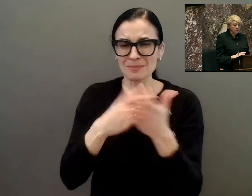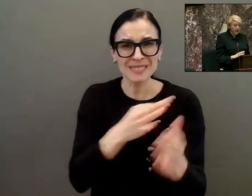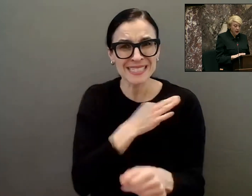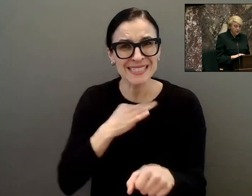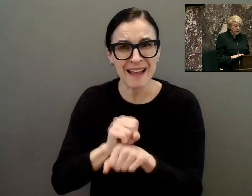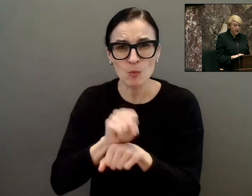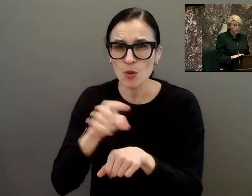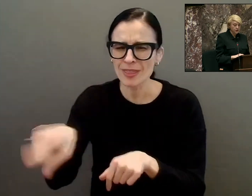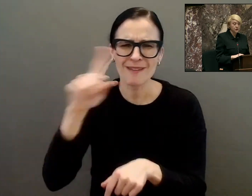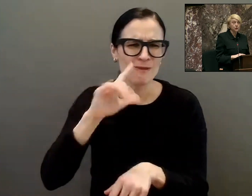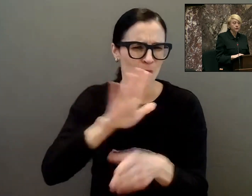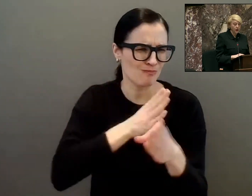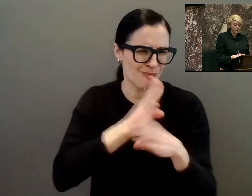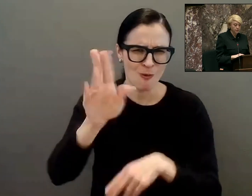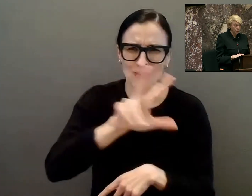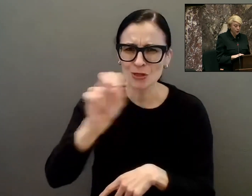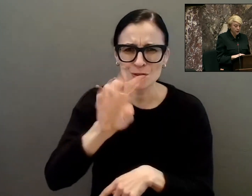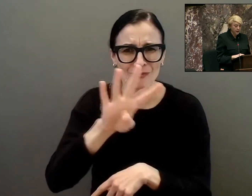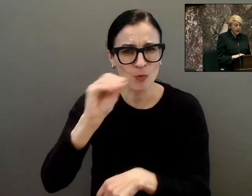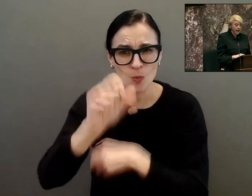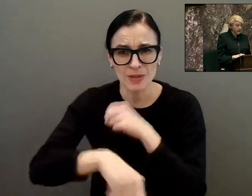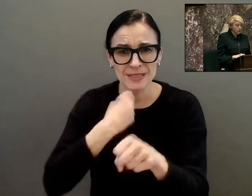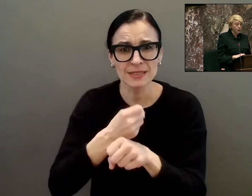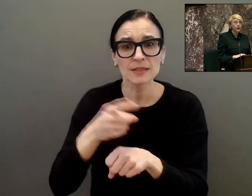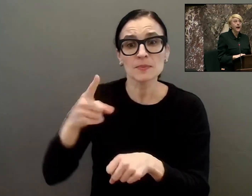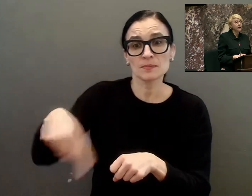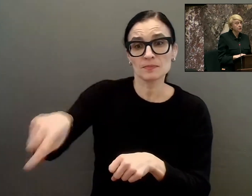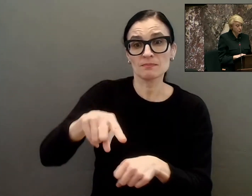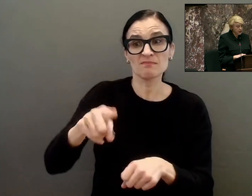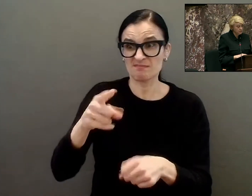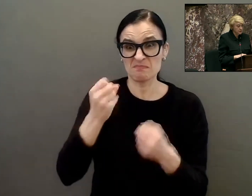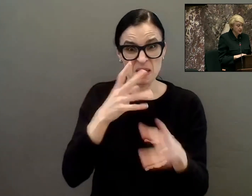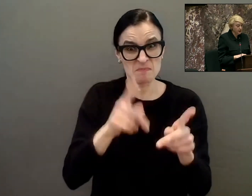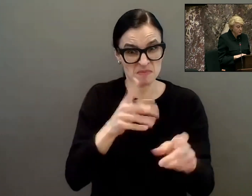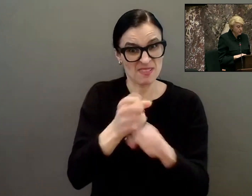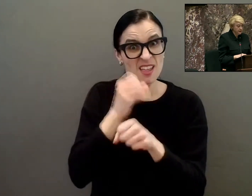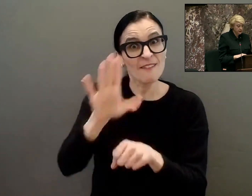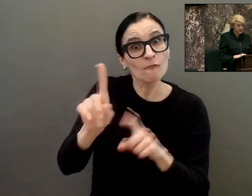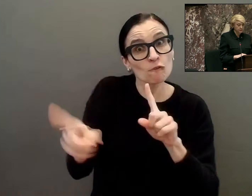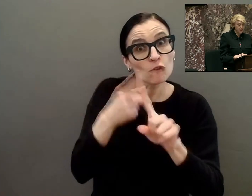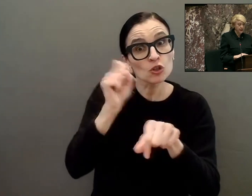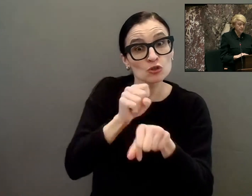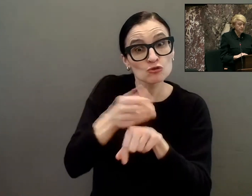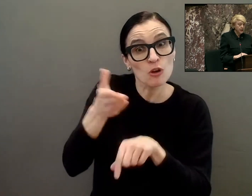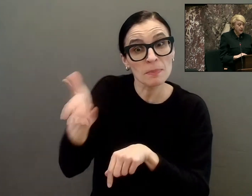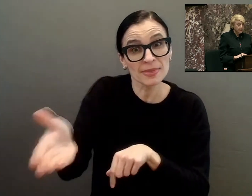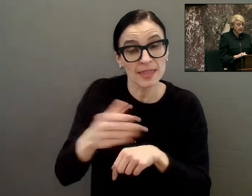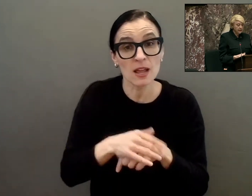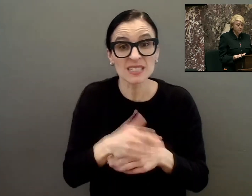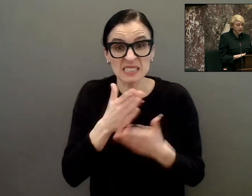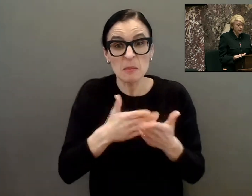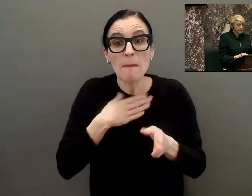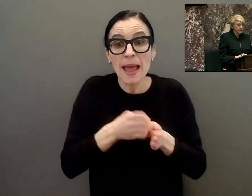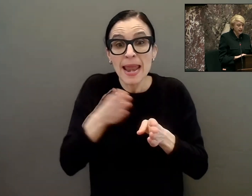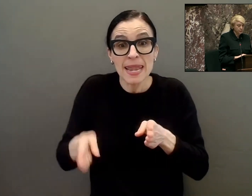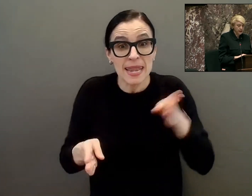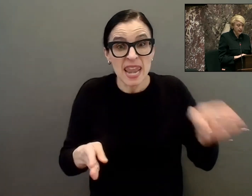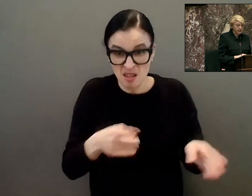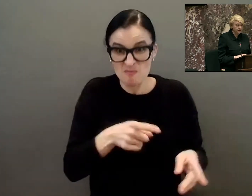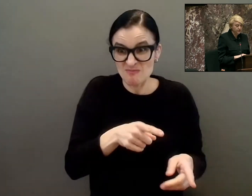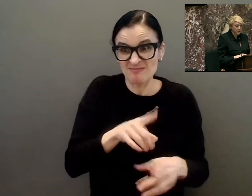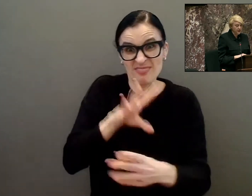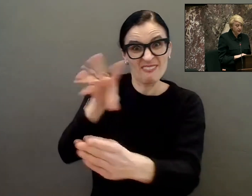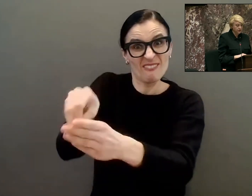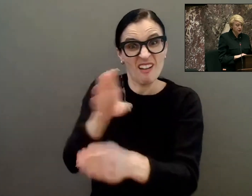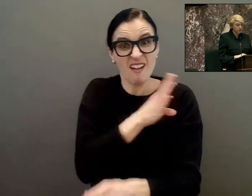Some of my other neighbours serve on their board and/or have dreams of moving there someday. Seton Villa is celebrating